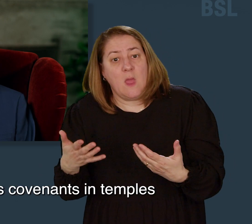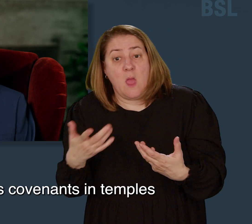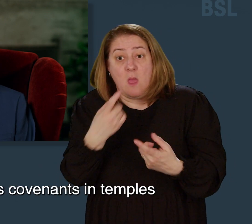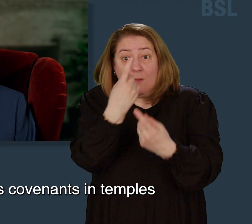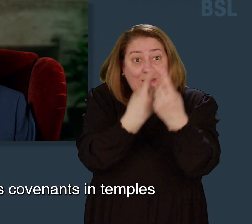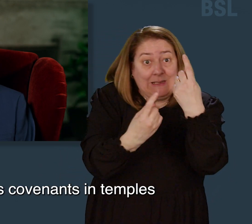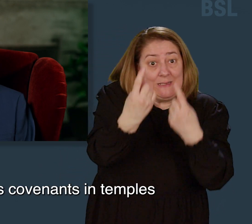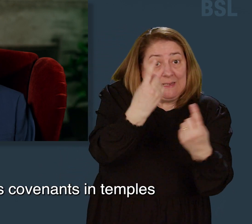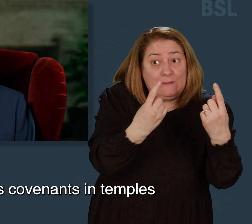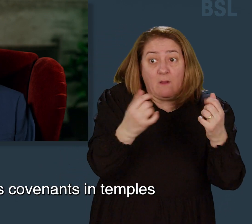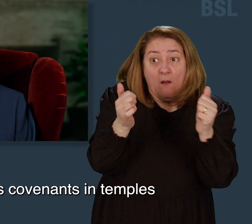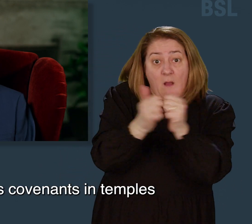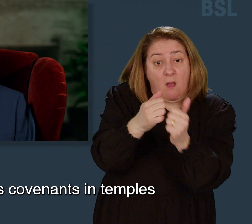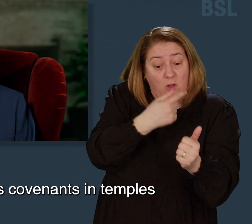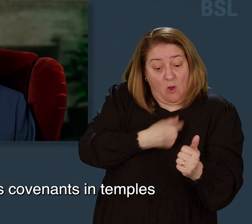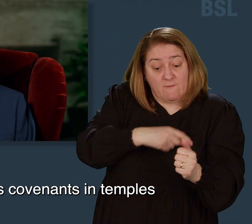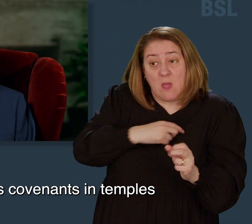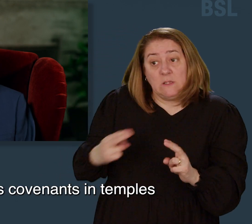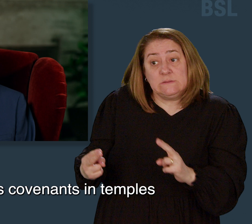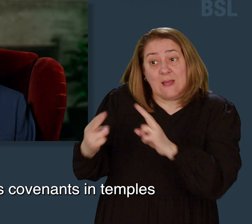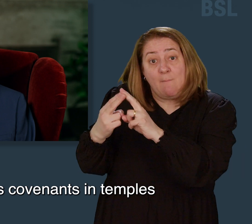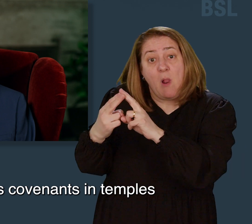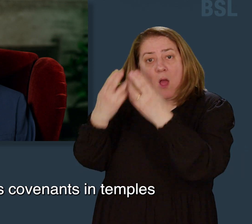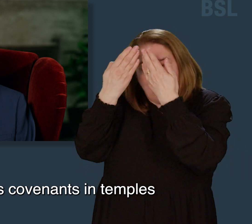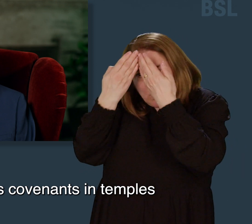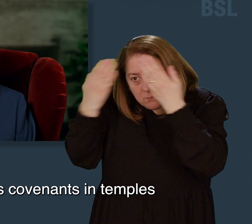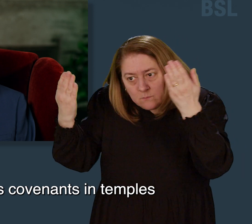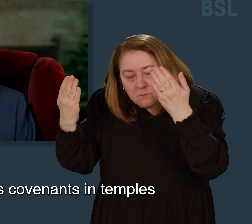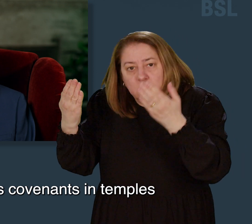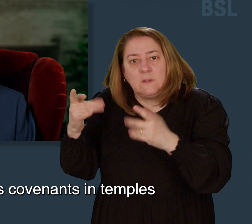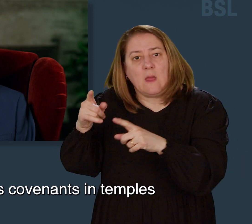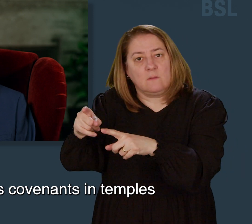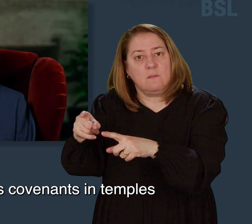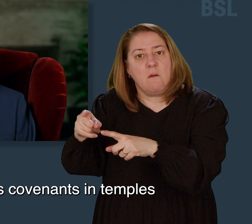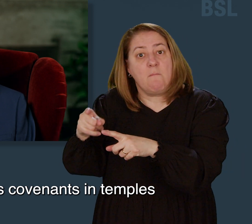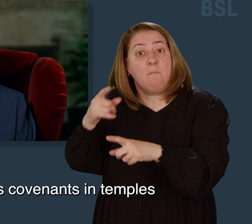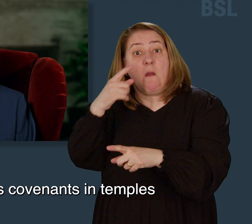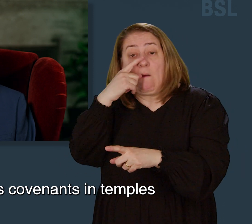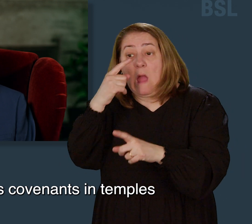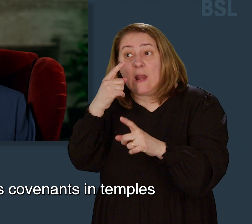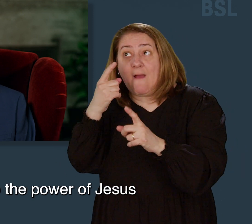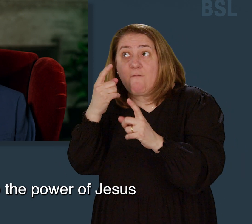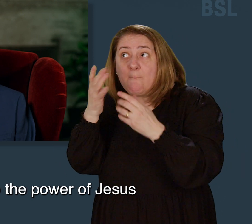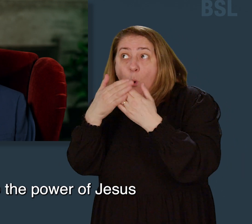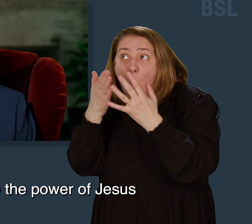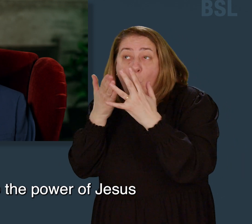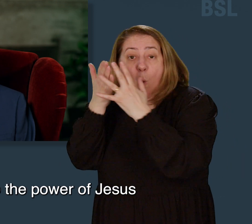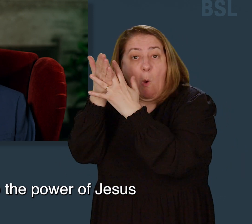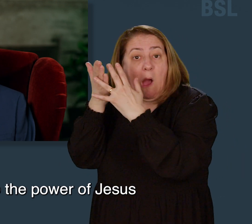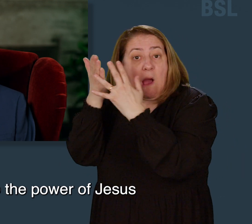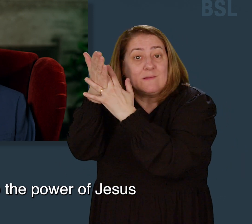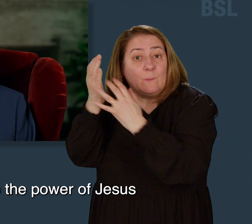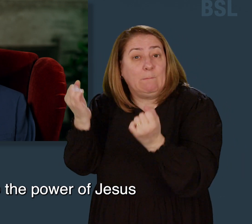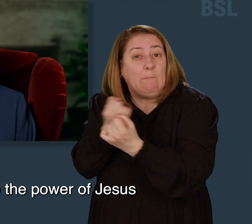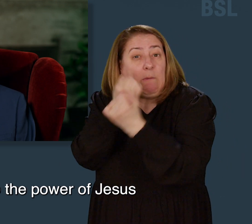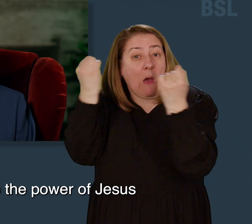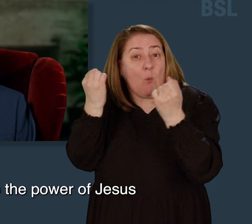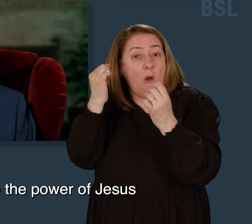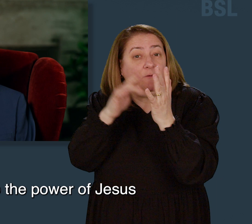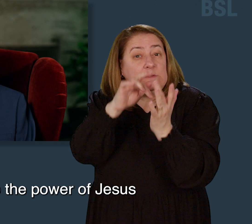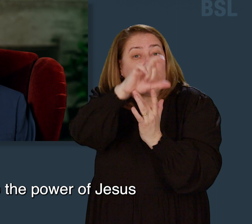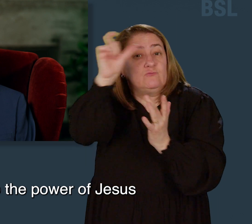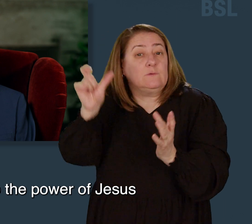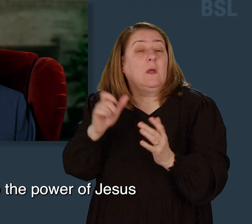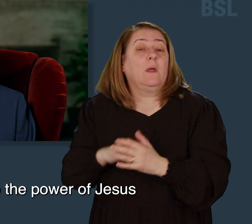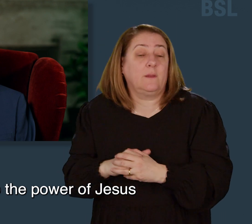Each person who makes covenants in temples and keeps them has increased access to